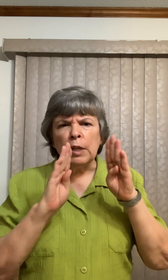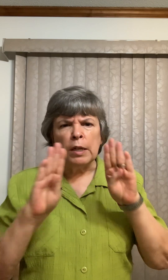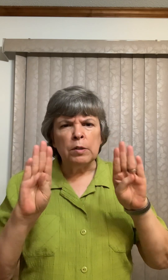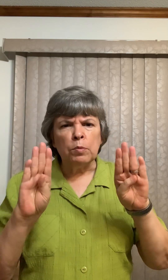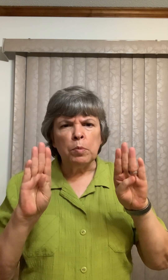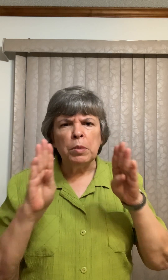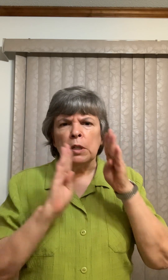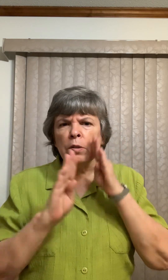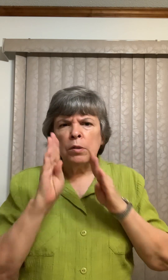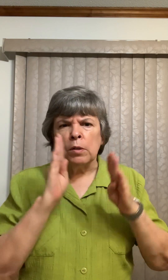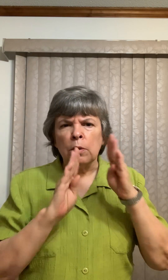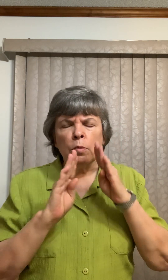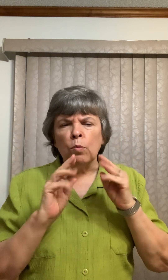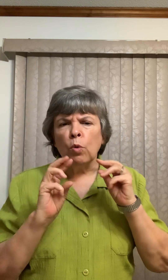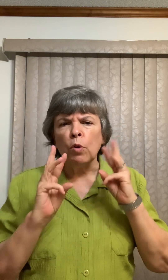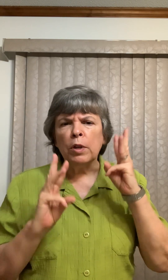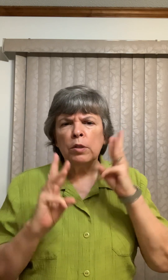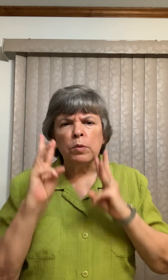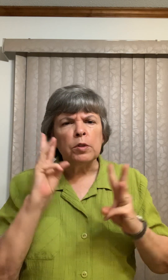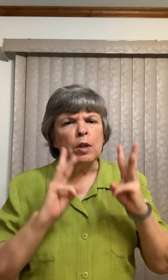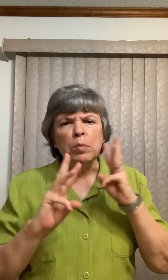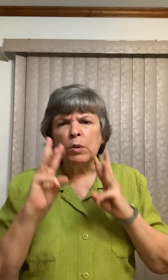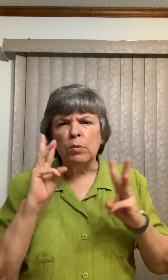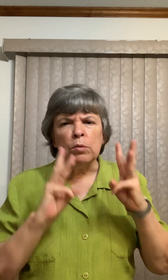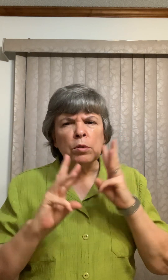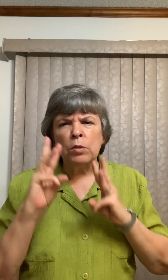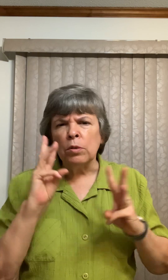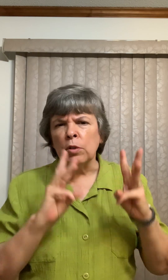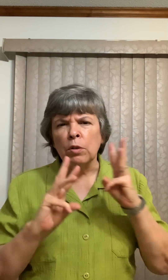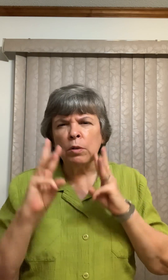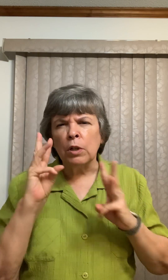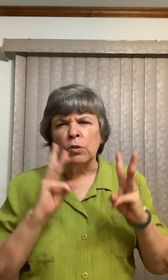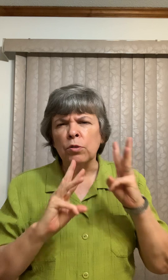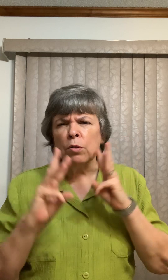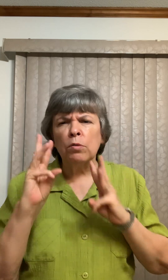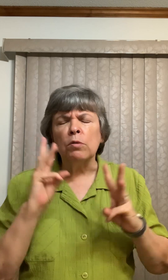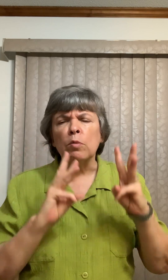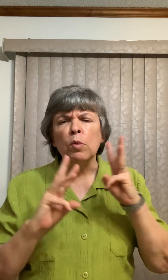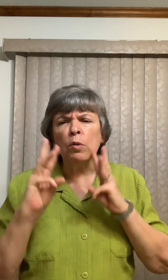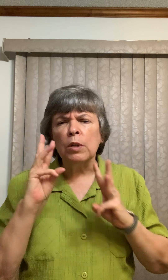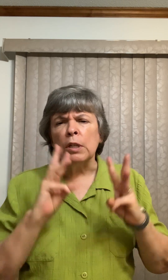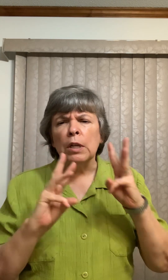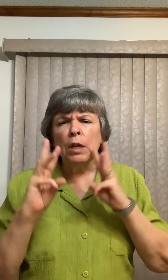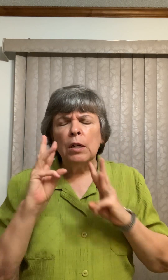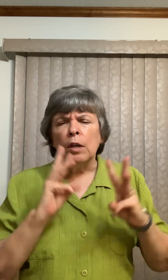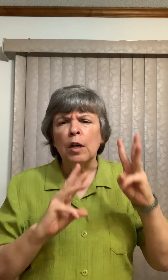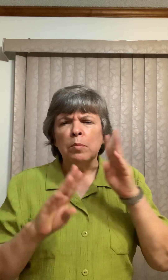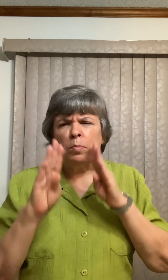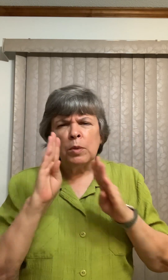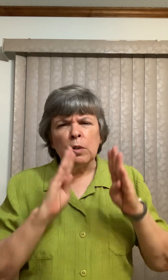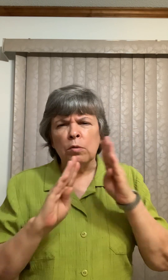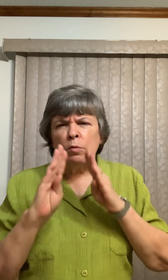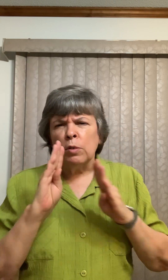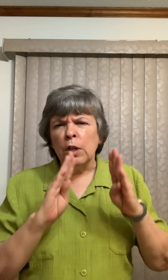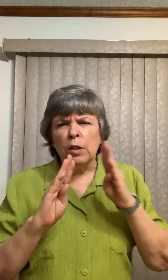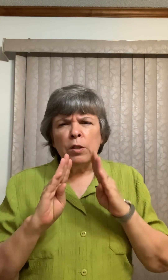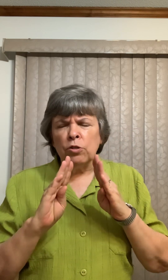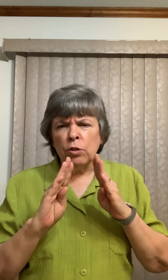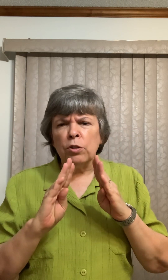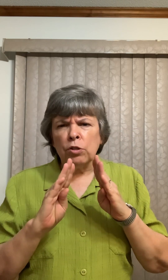days with B's. Worry is with W's, you know, a concern or a worry. So the